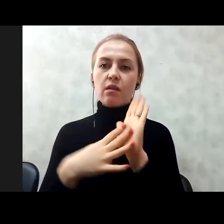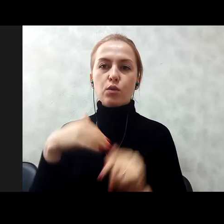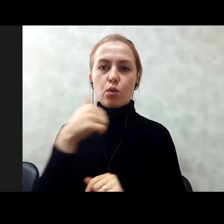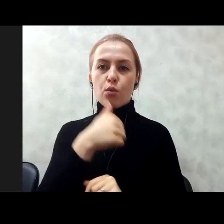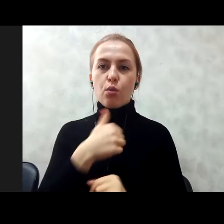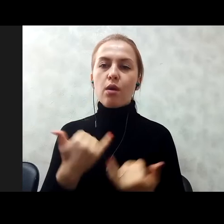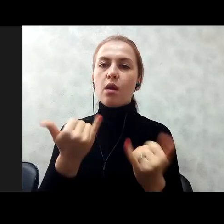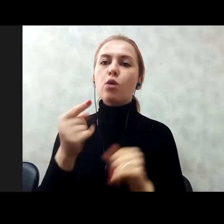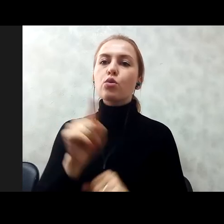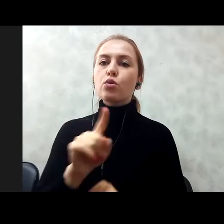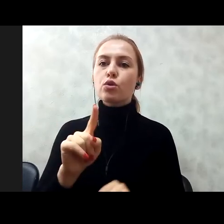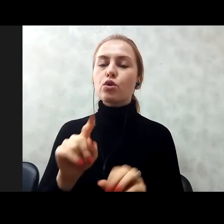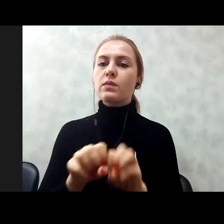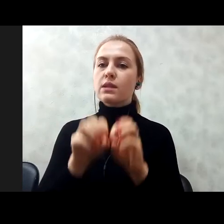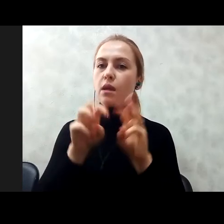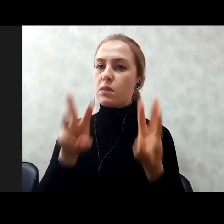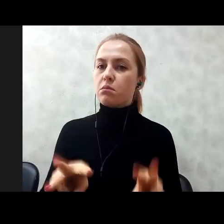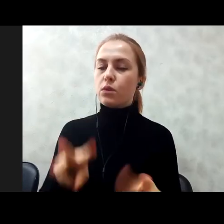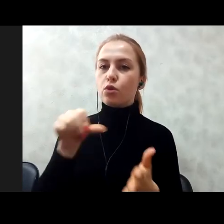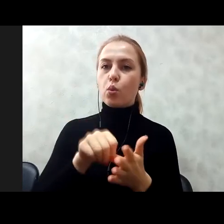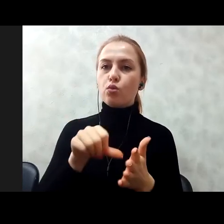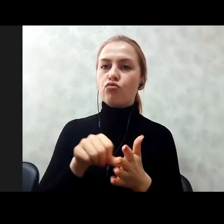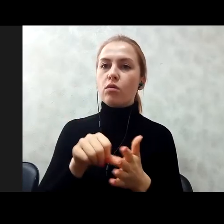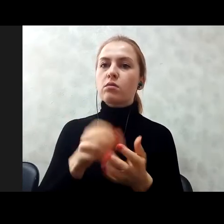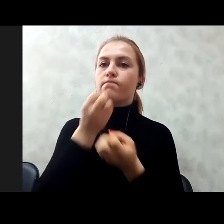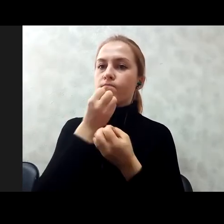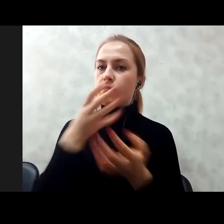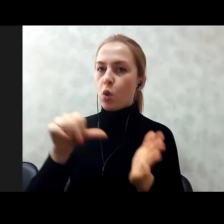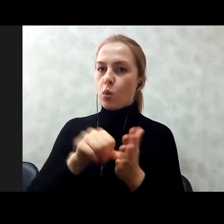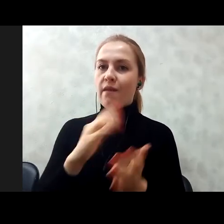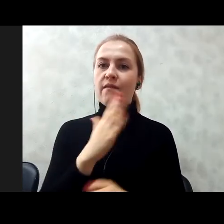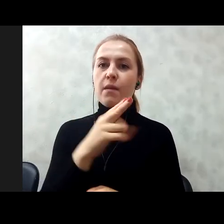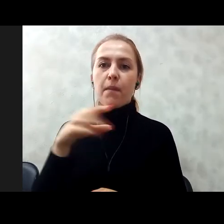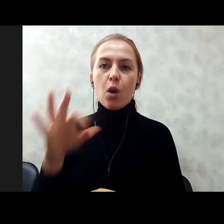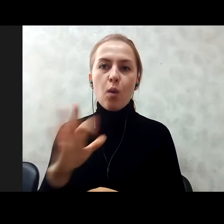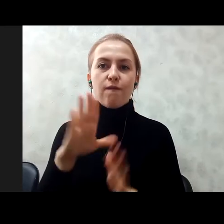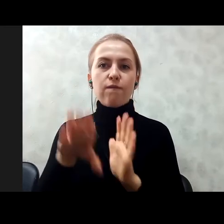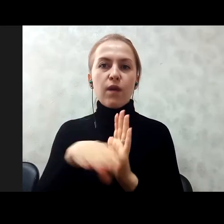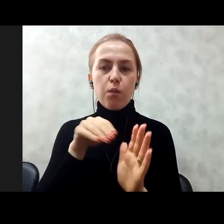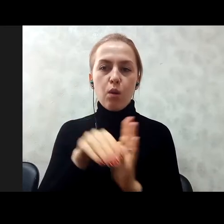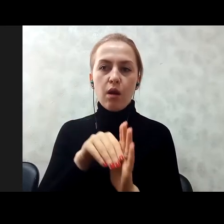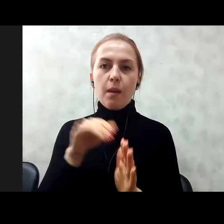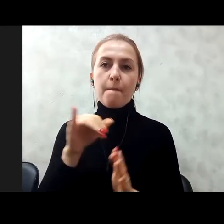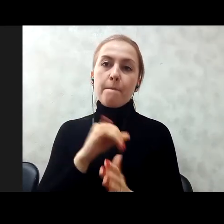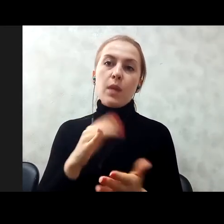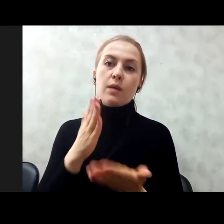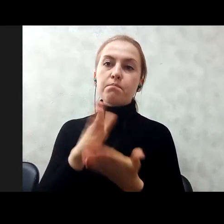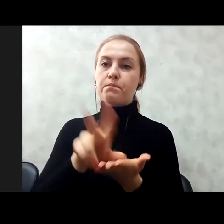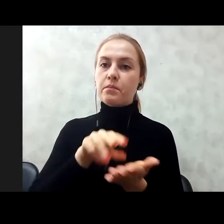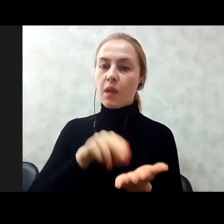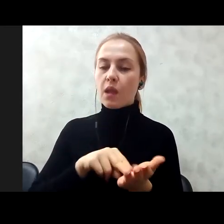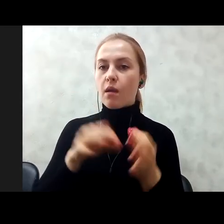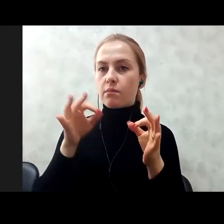internally displaced persons. This was an occasion to exchange about good practice examples in different member countries of the Council of